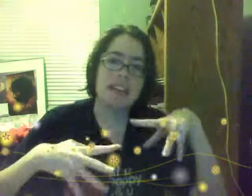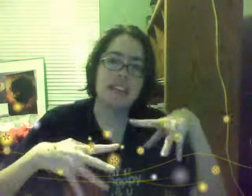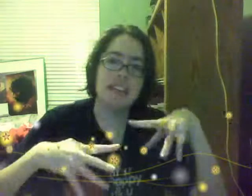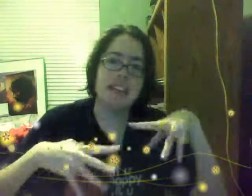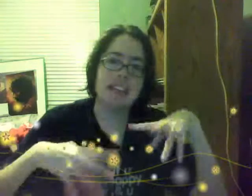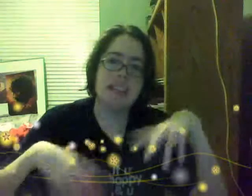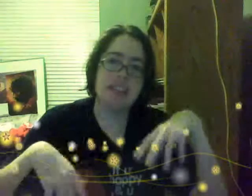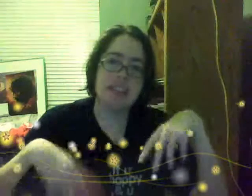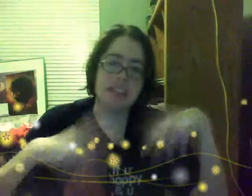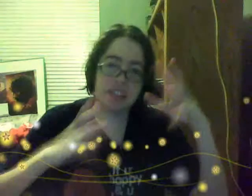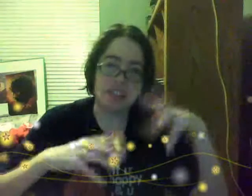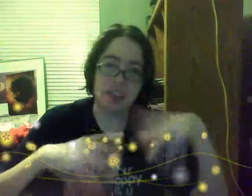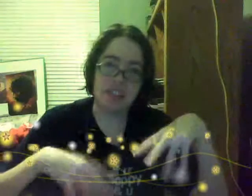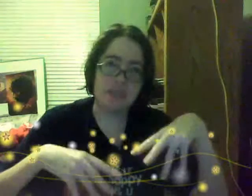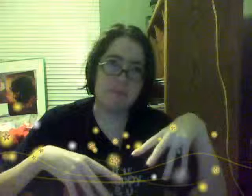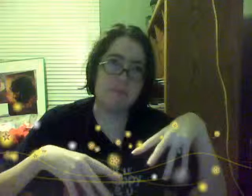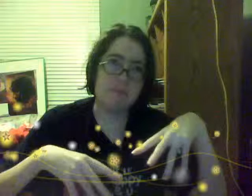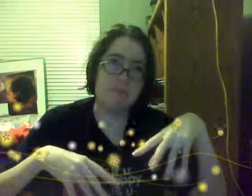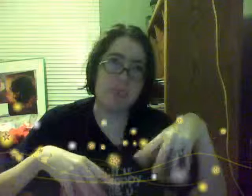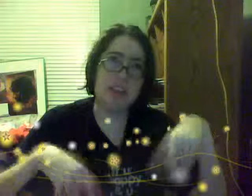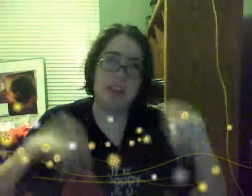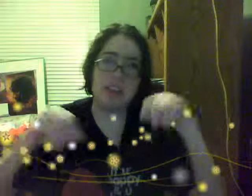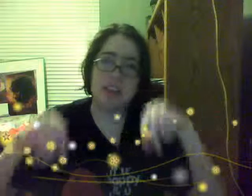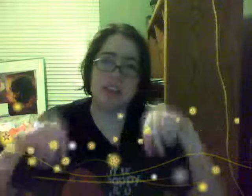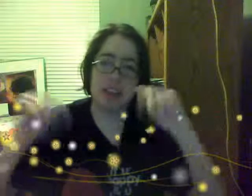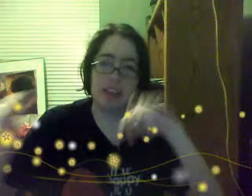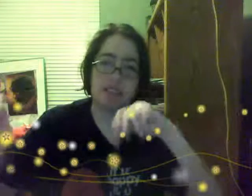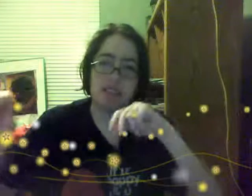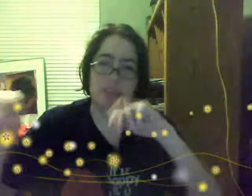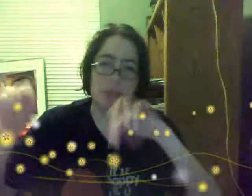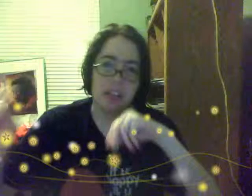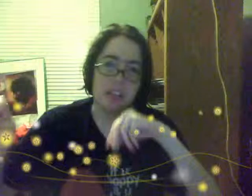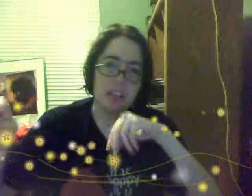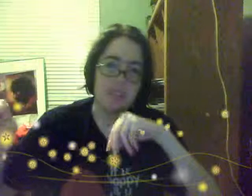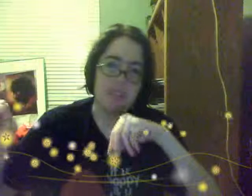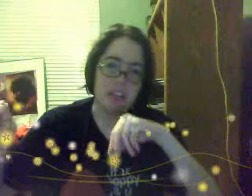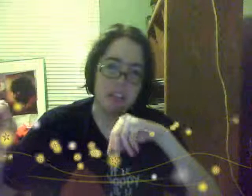then Tom isn't Kevin's biological son.